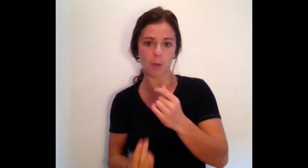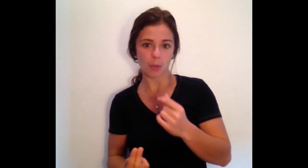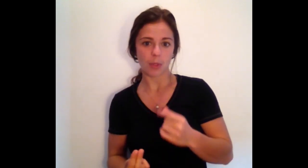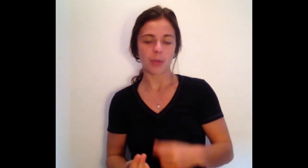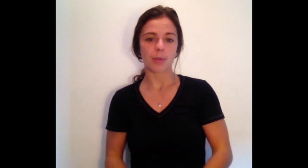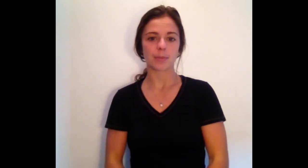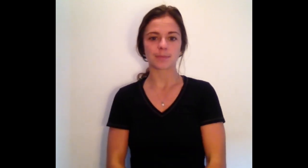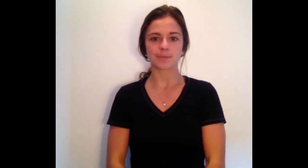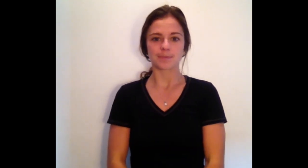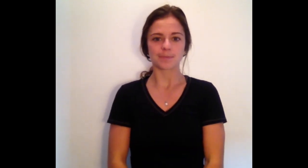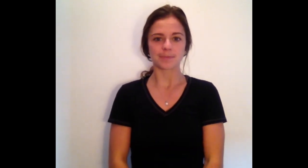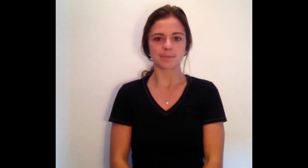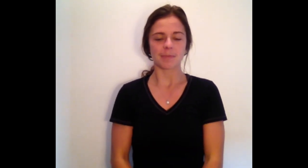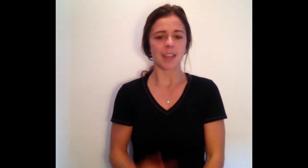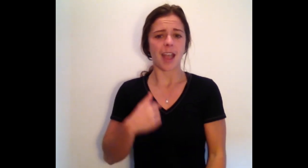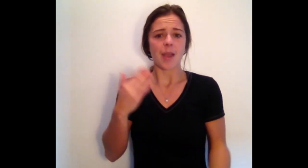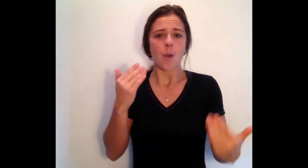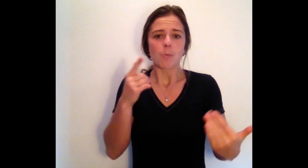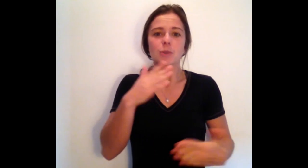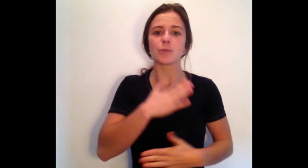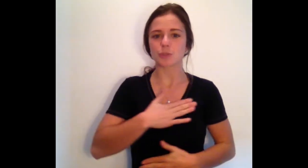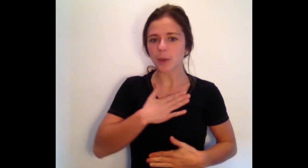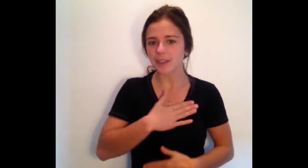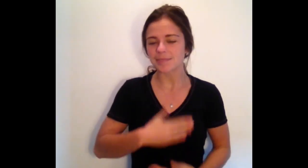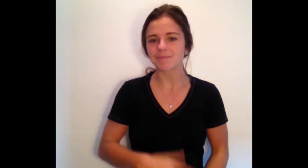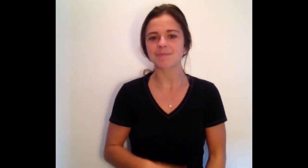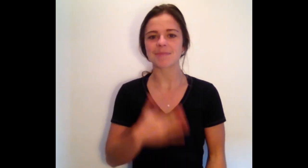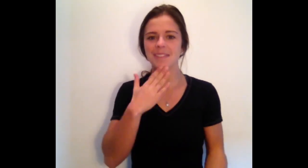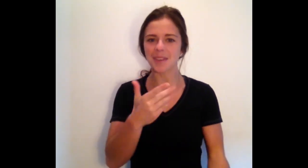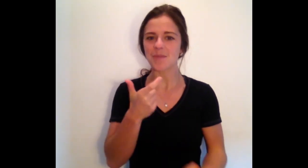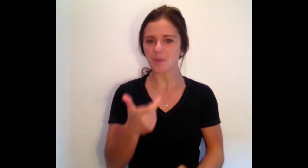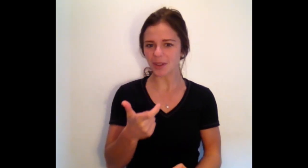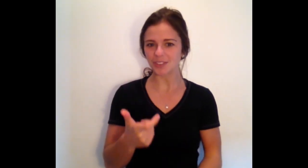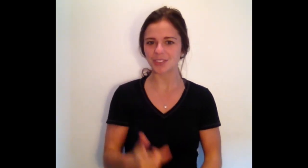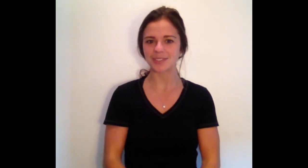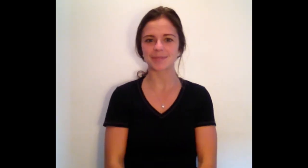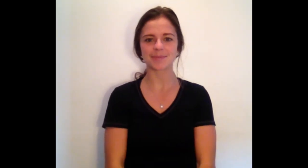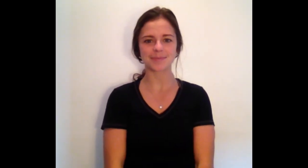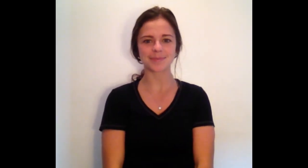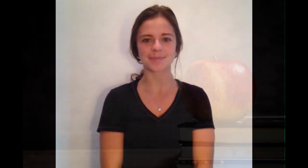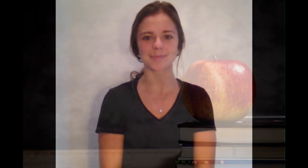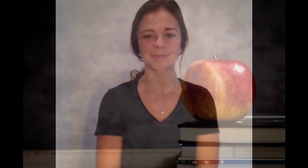both. I hope you enjoy it, and thank you for watching.